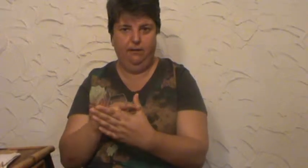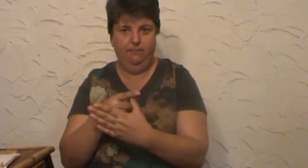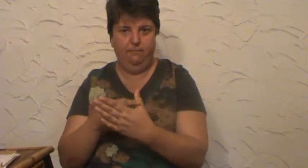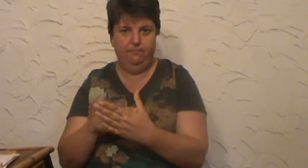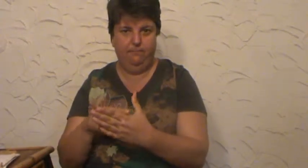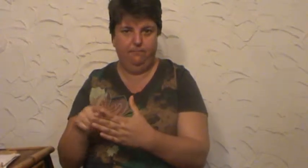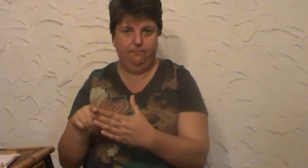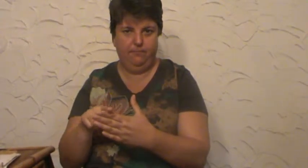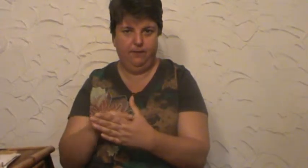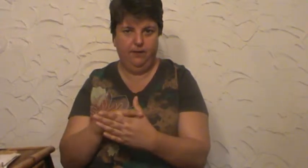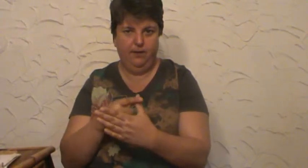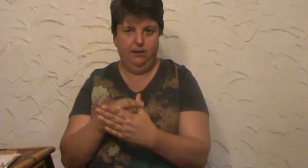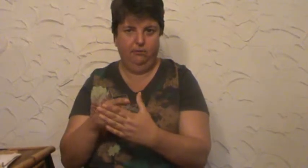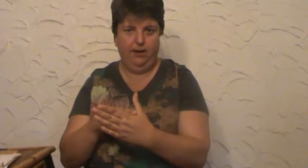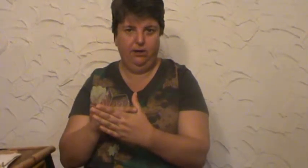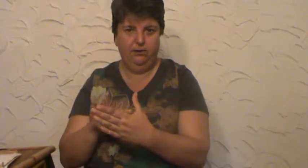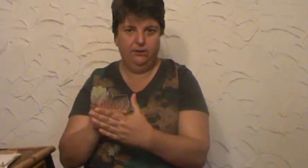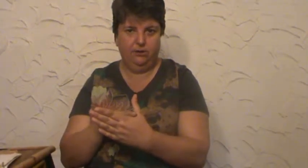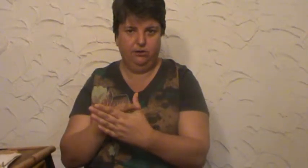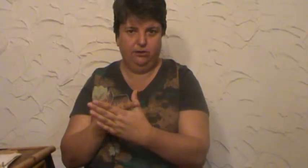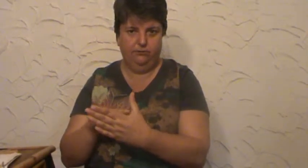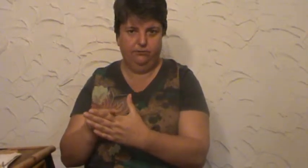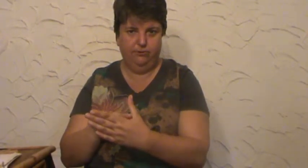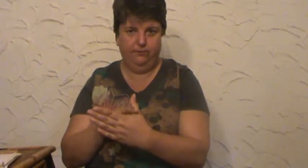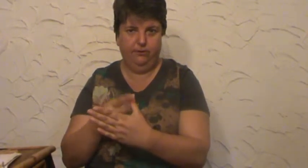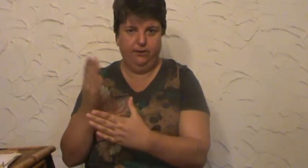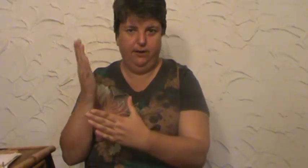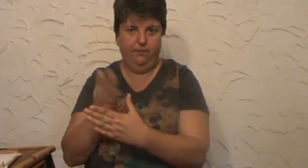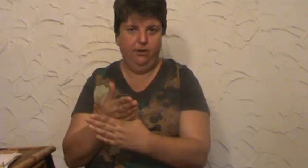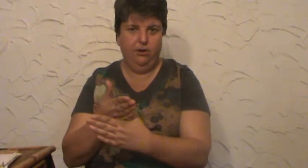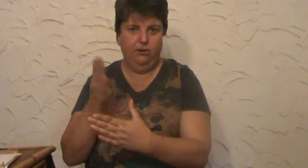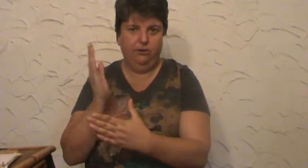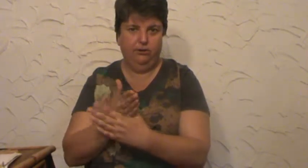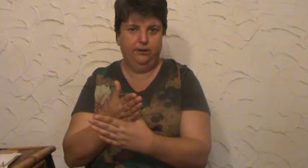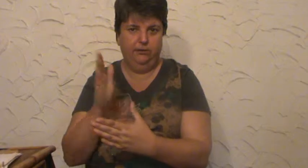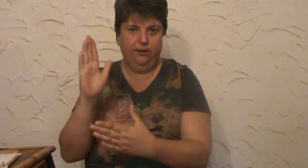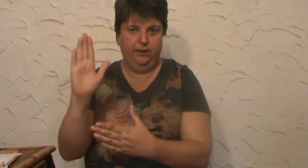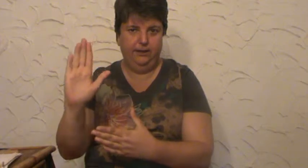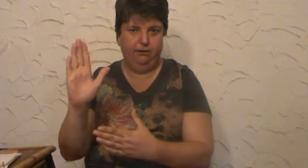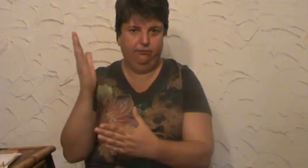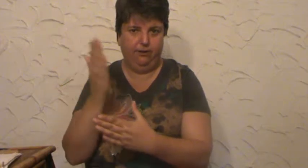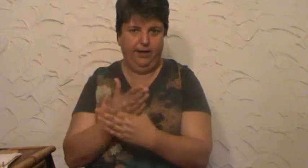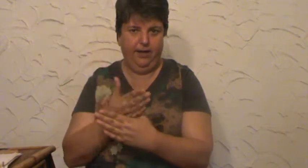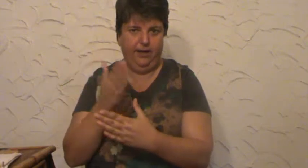thumb, right here in this curve of your thumb. You're hitting your flat hand